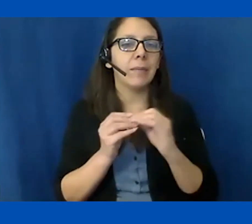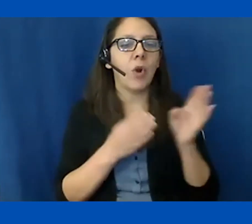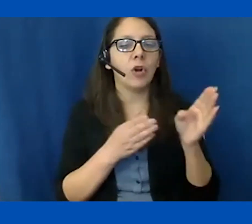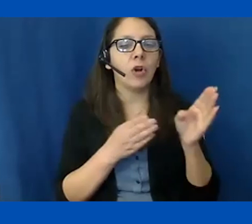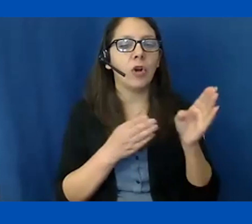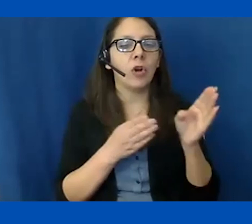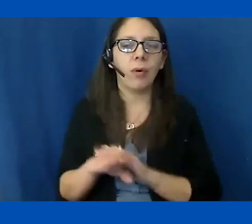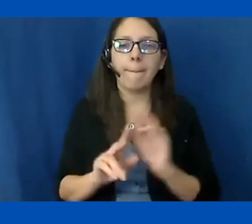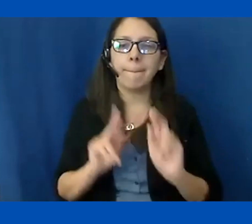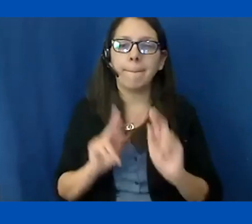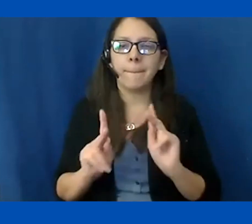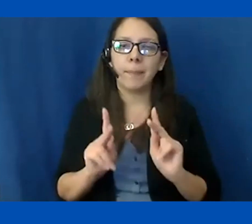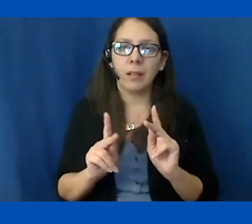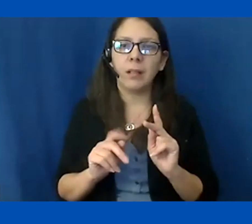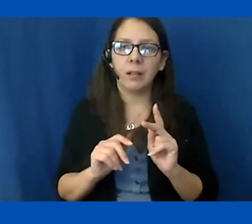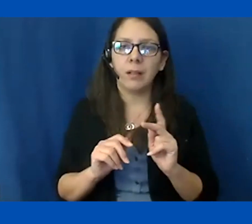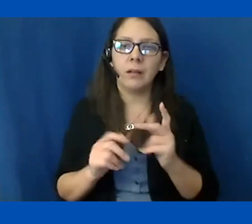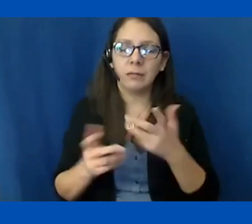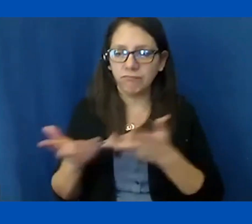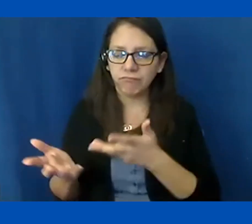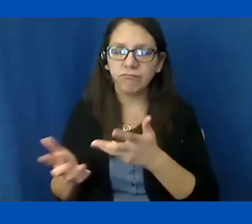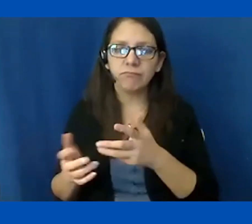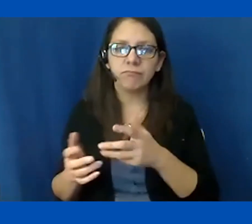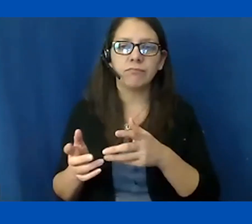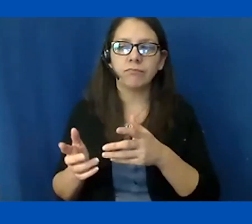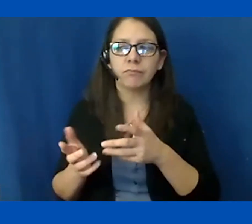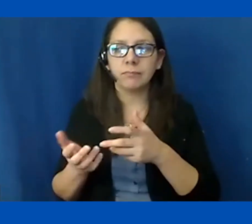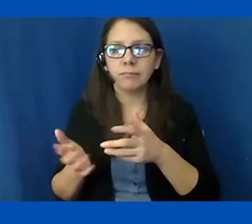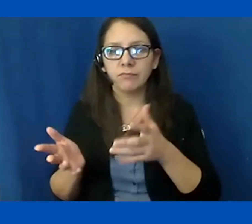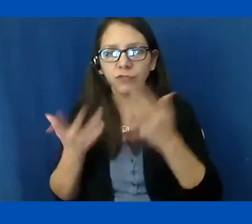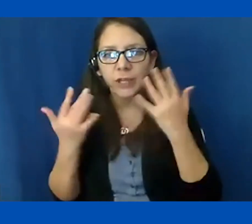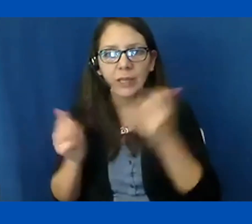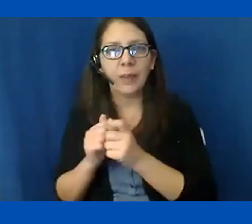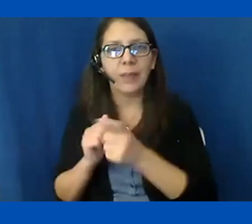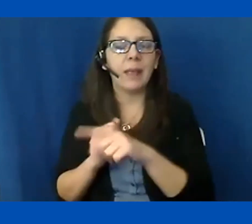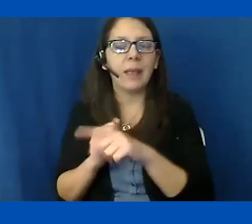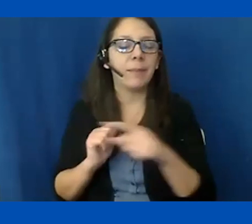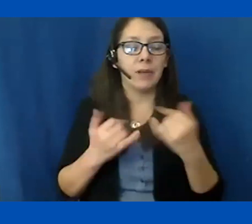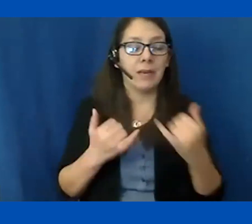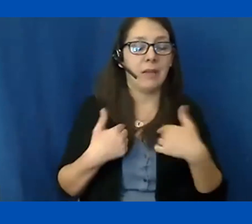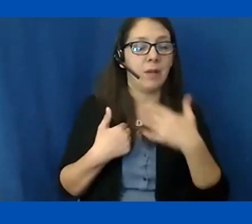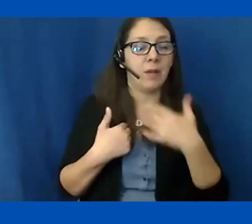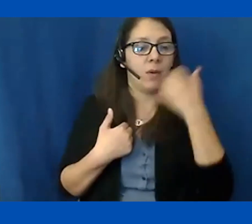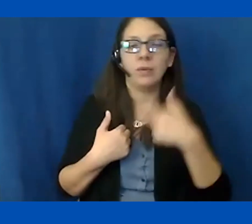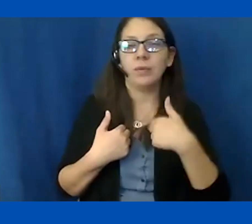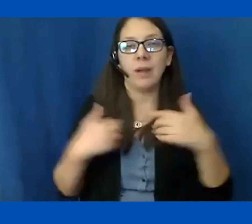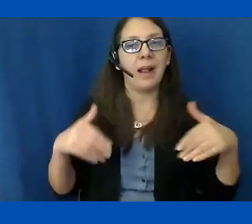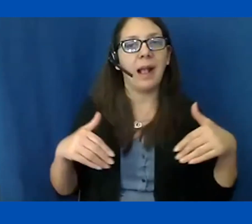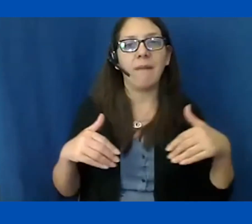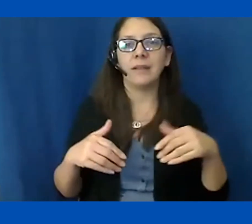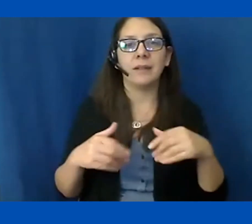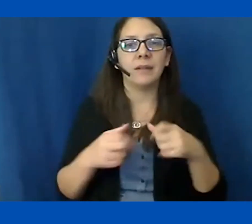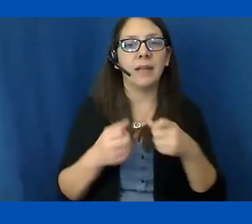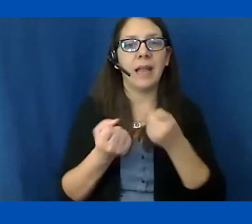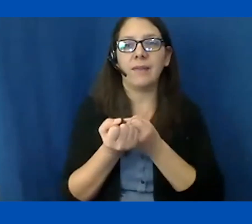like I said, I have not had to advocate as much now when I'm older. And I like that.